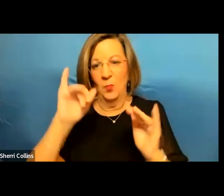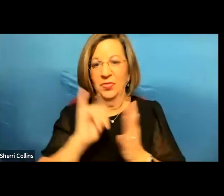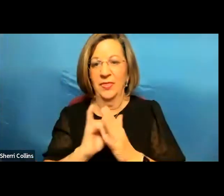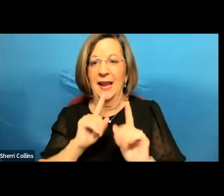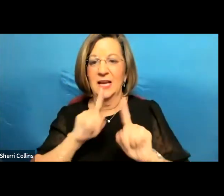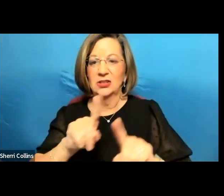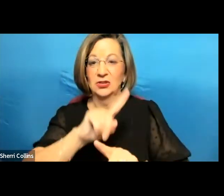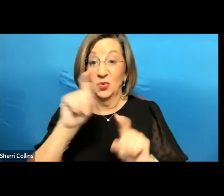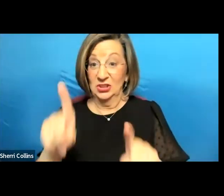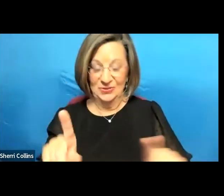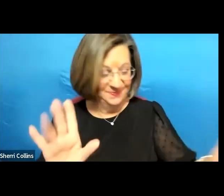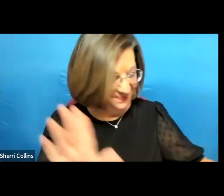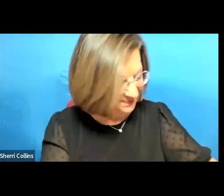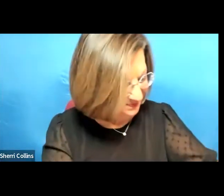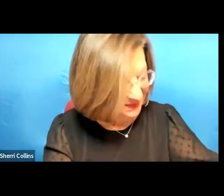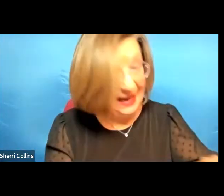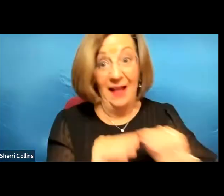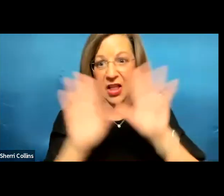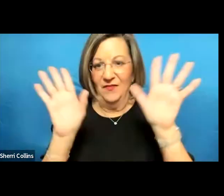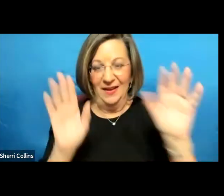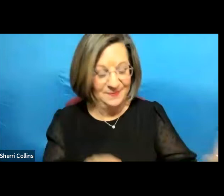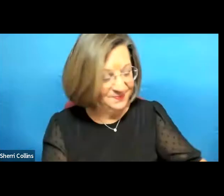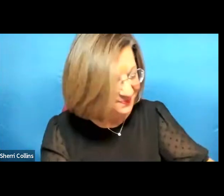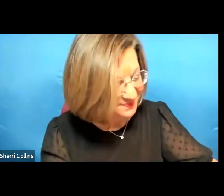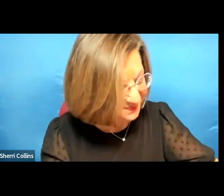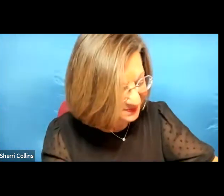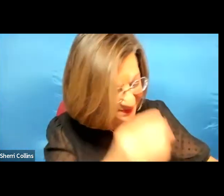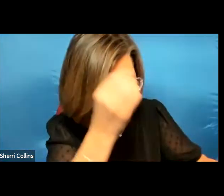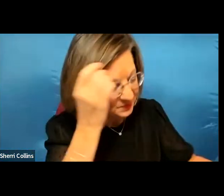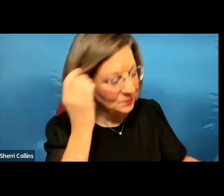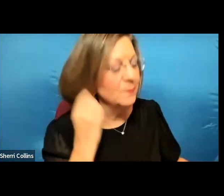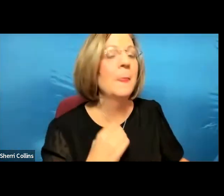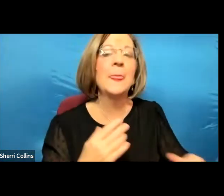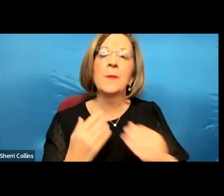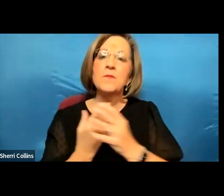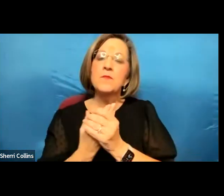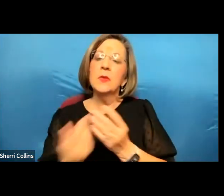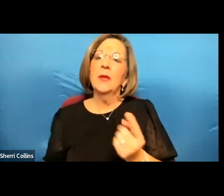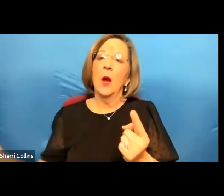to make sure we do that. So thanks for asking that question.